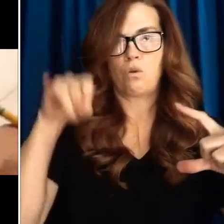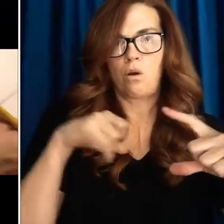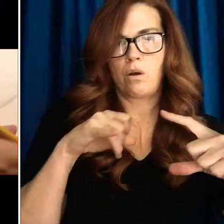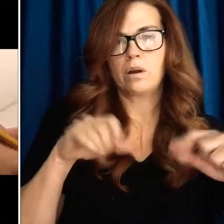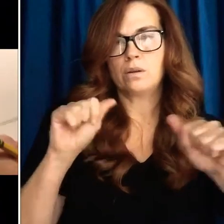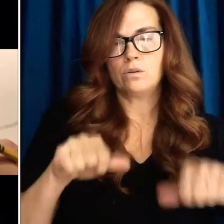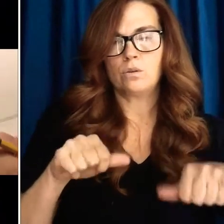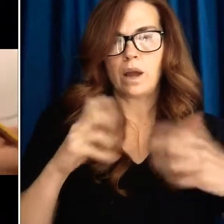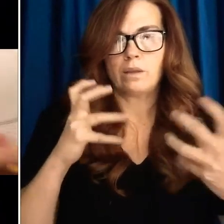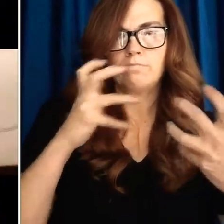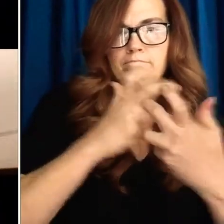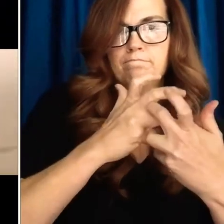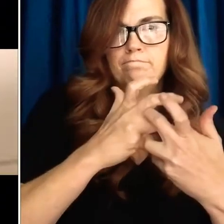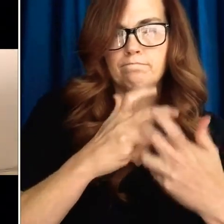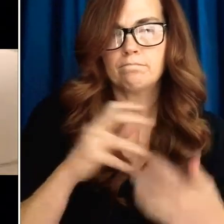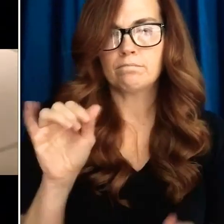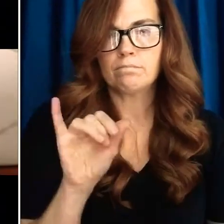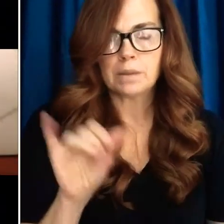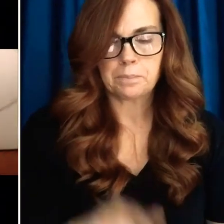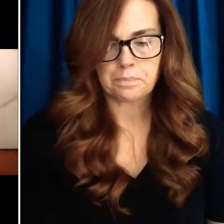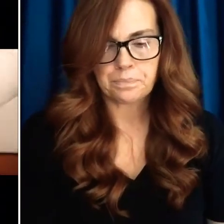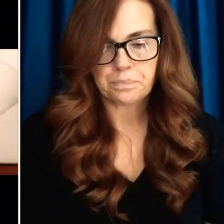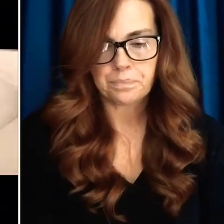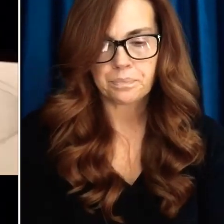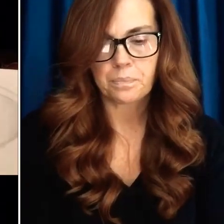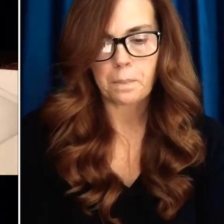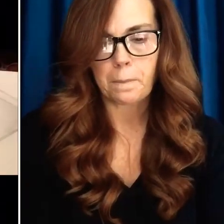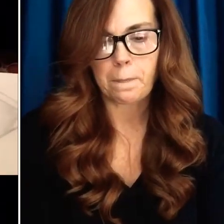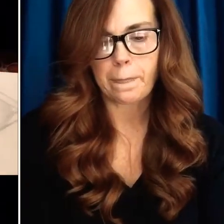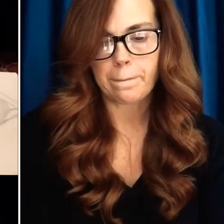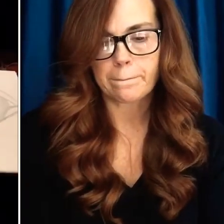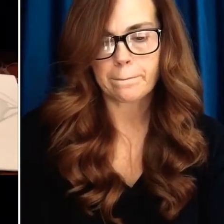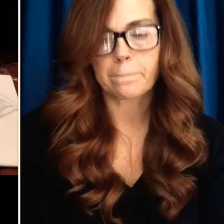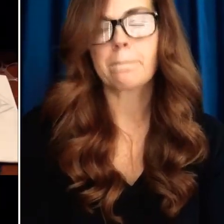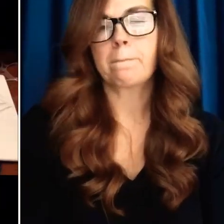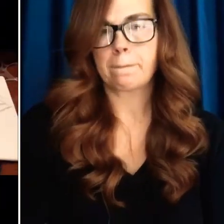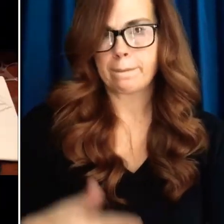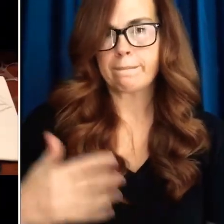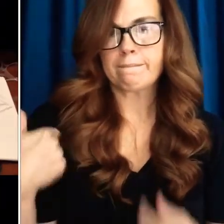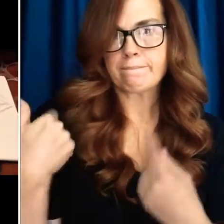Okay, so this is what I have right now. Let me pull it out a little bit.